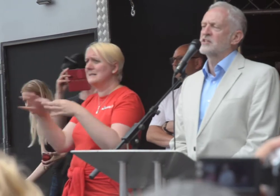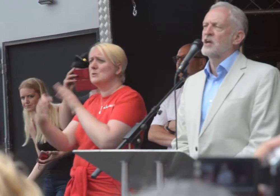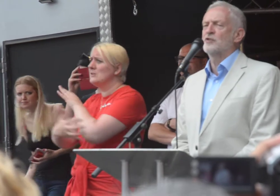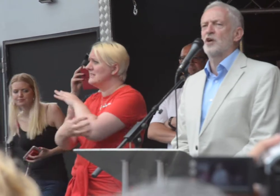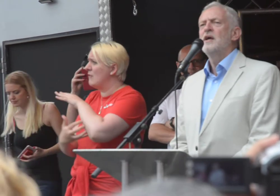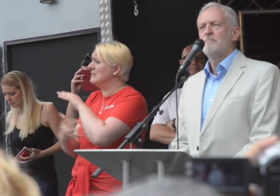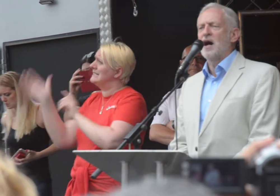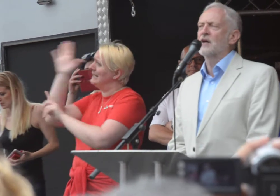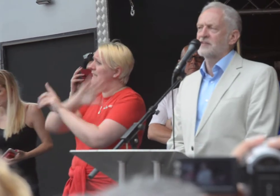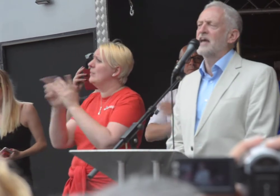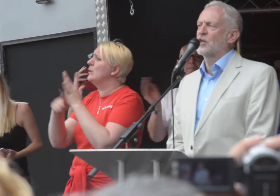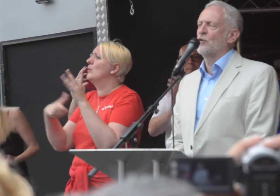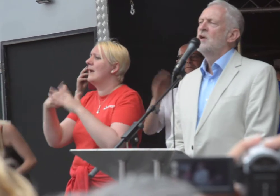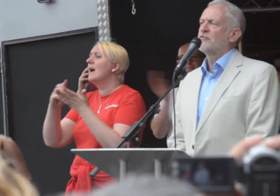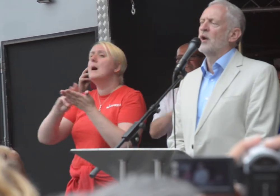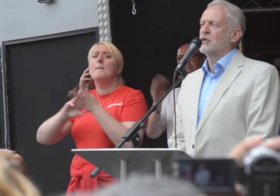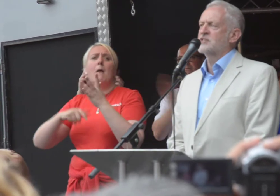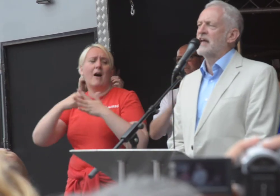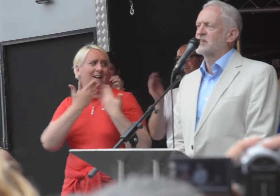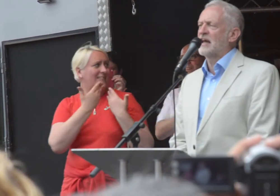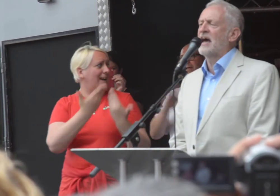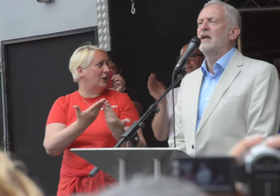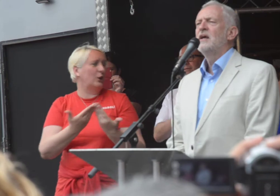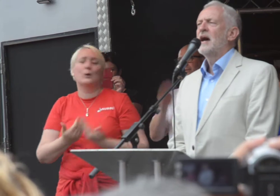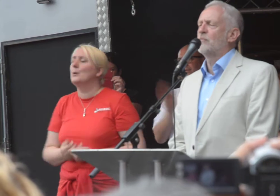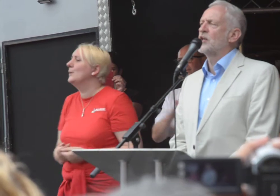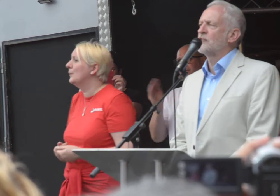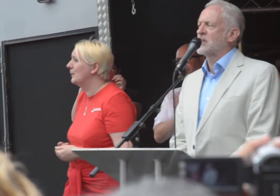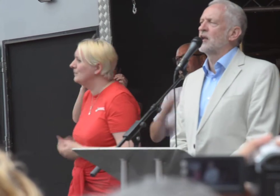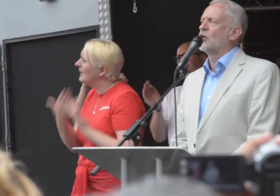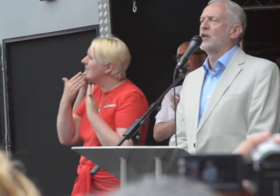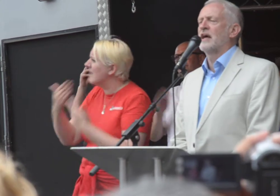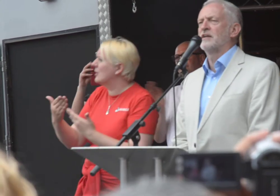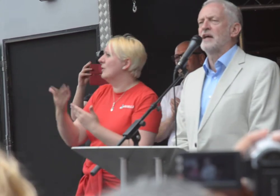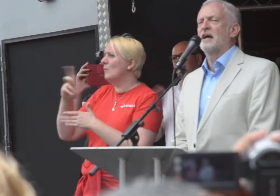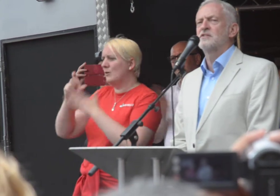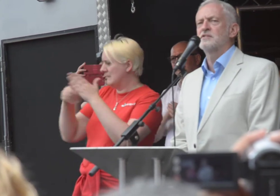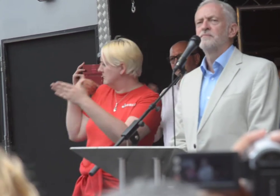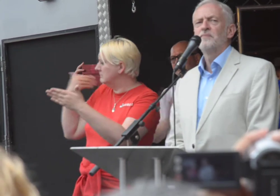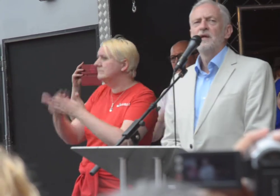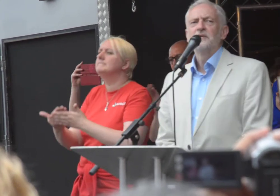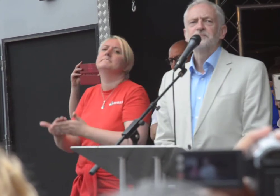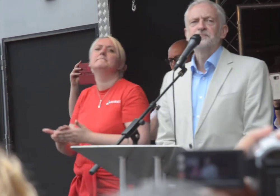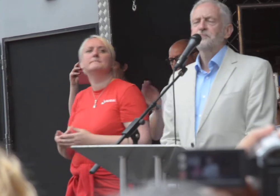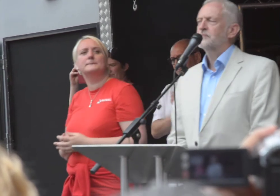over this country. Mark, thank you for what you said today and what you've done on all the other days.